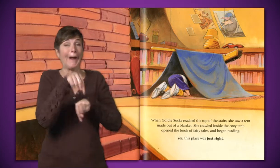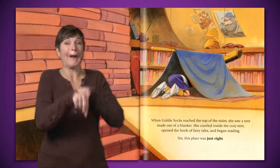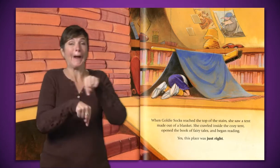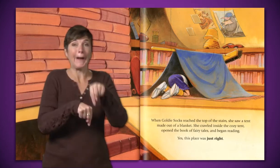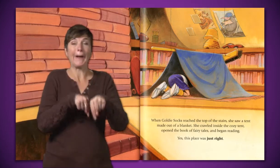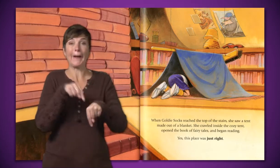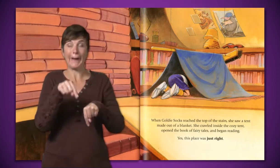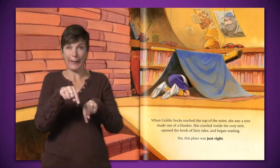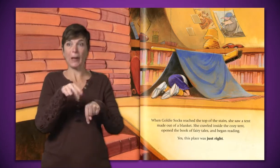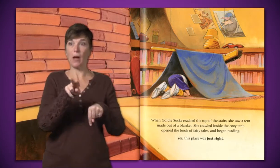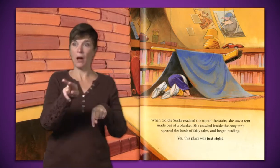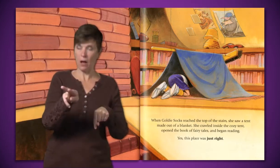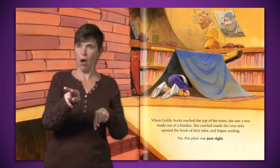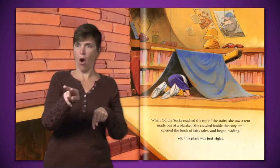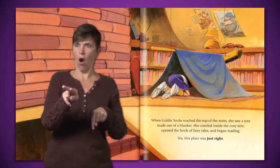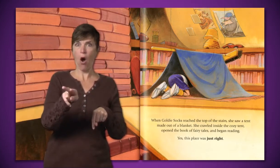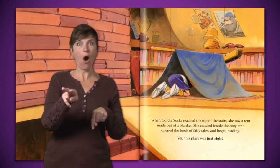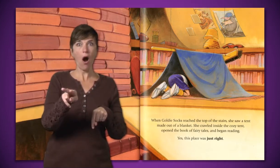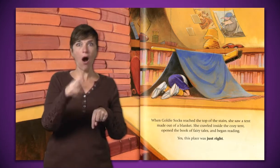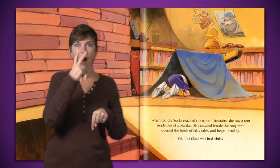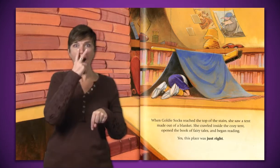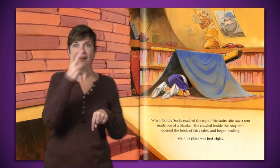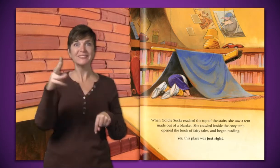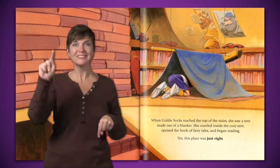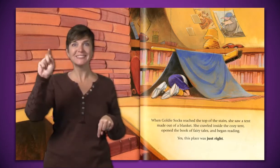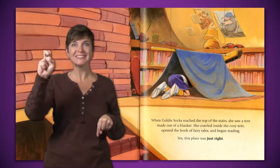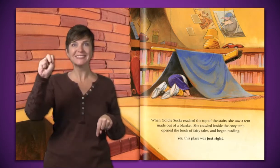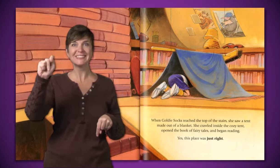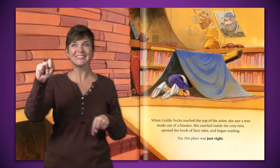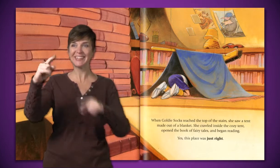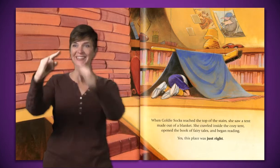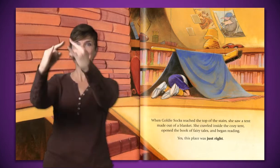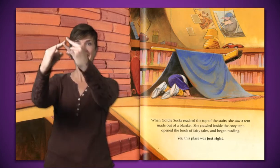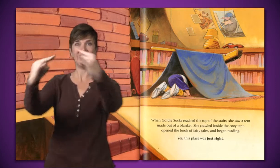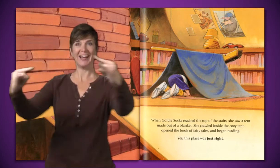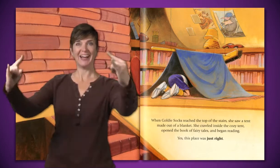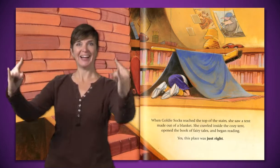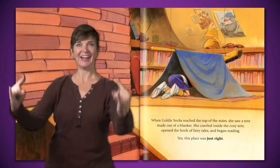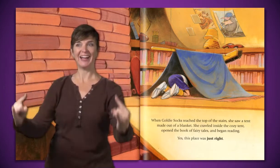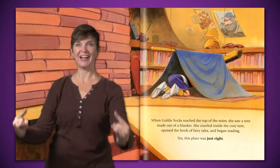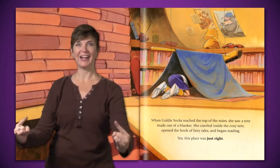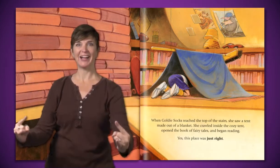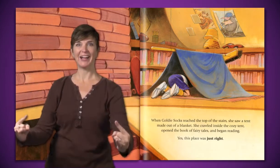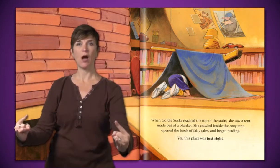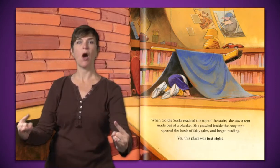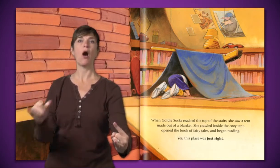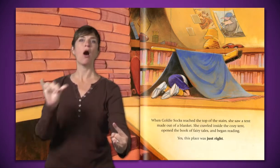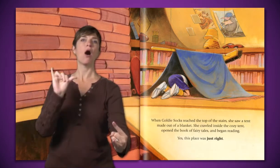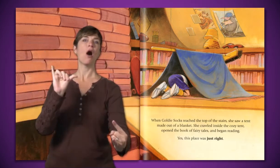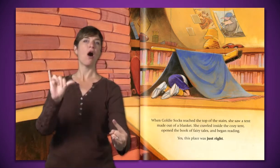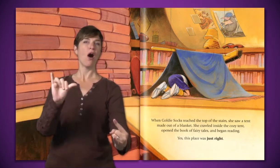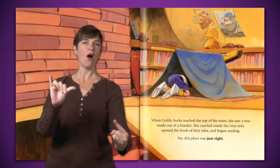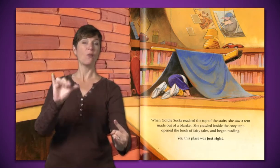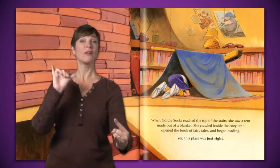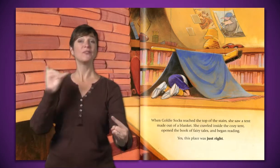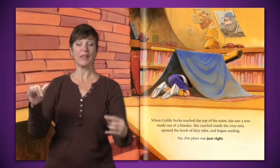When Goldie Socks reached the top of the stairs, she saw a tent made out of a